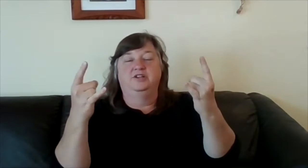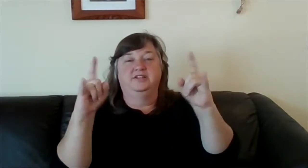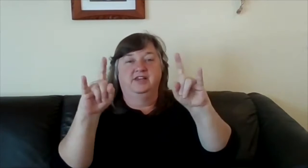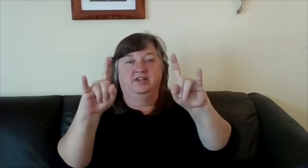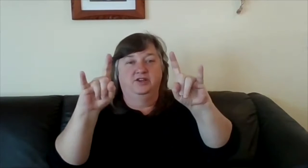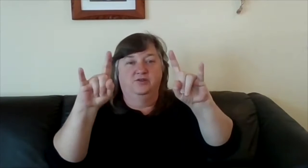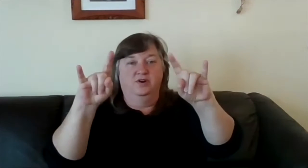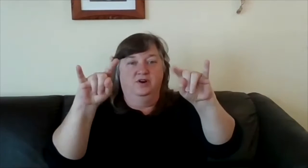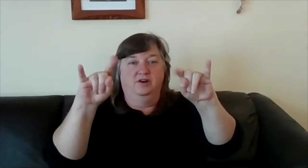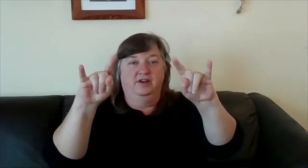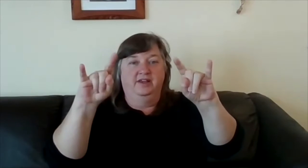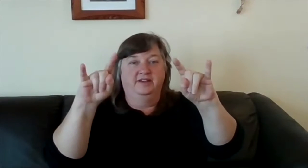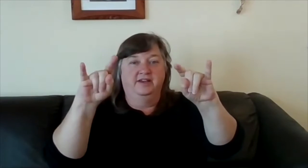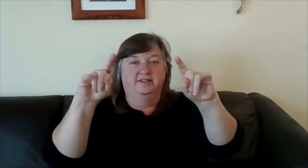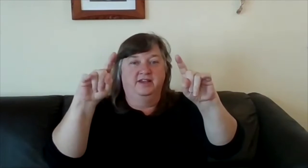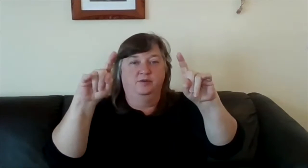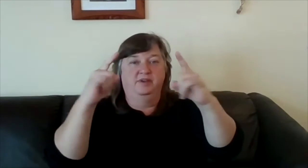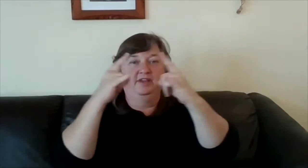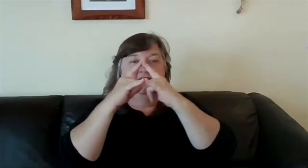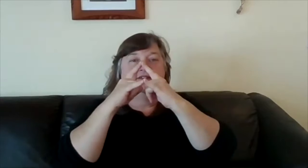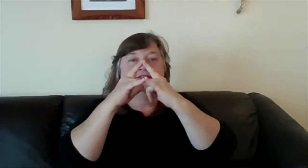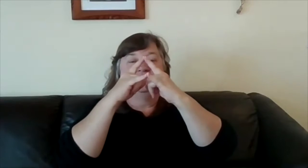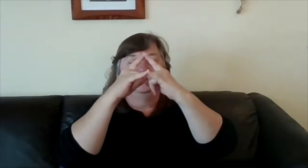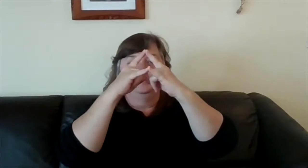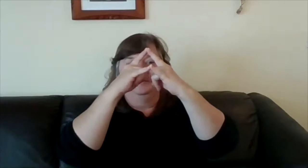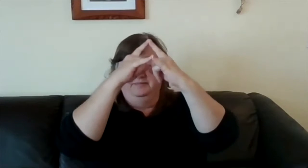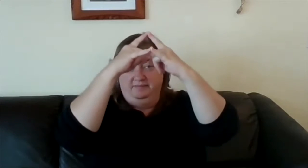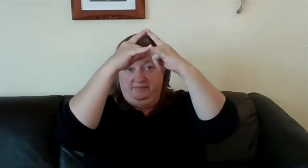You're going to take your index and your pinkies,